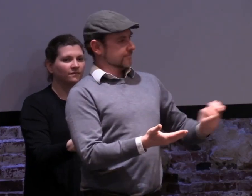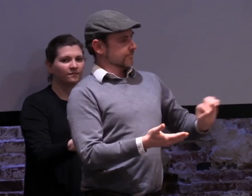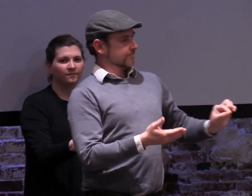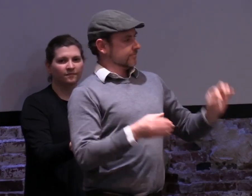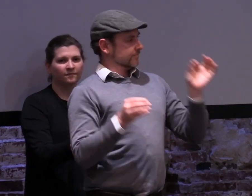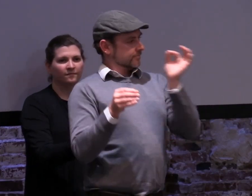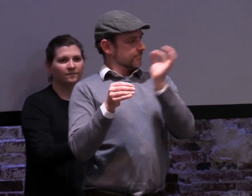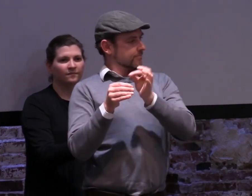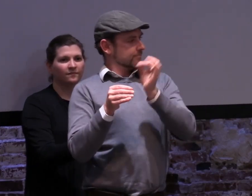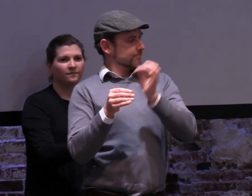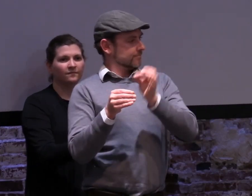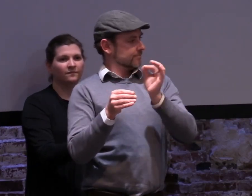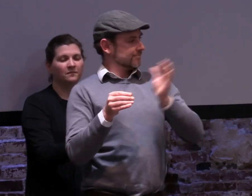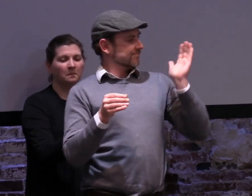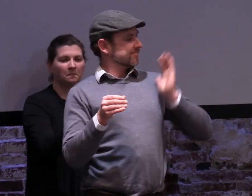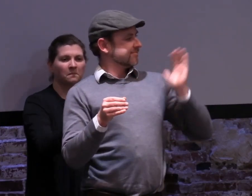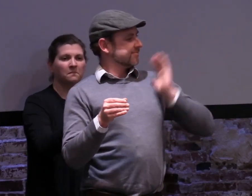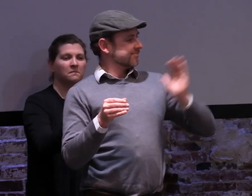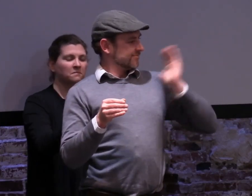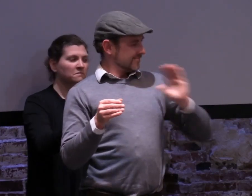It's an inkwell for writing.